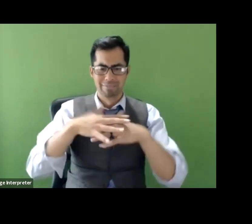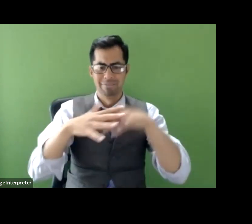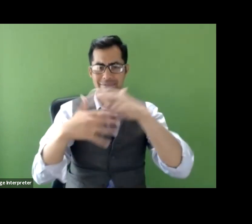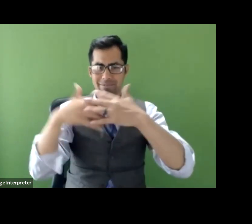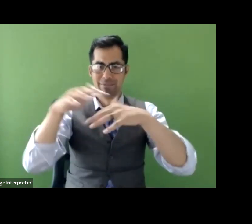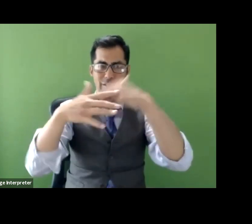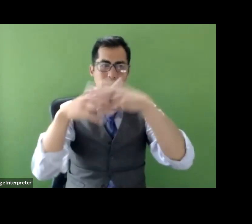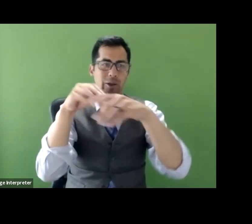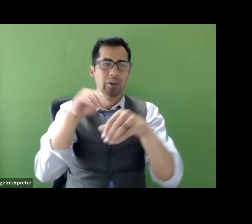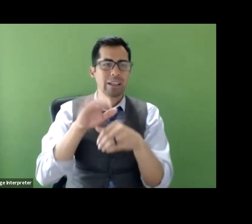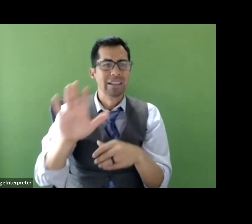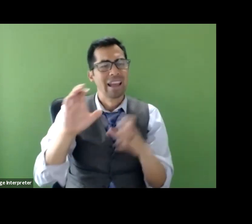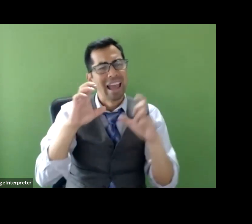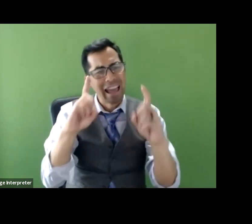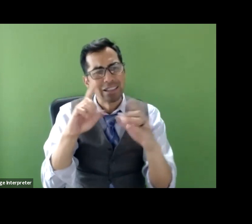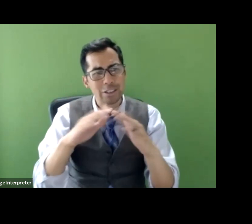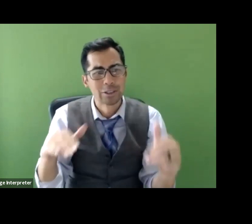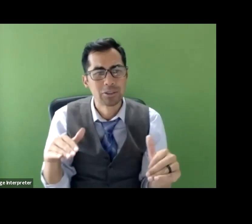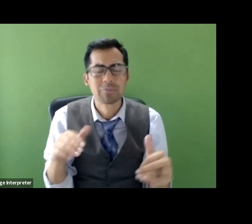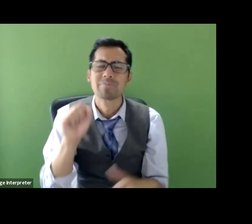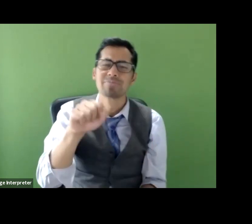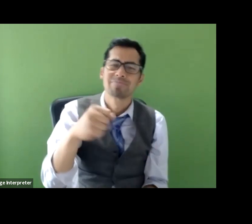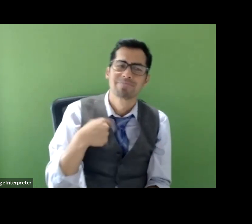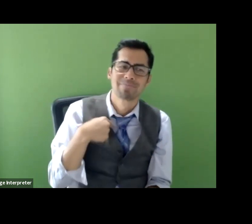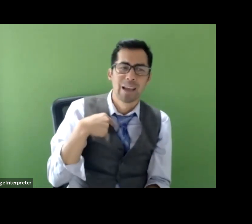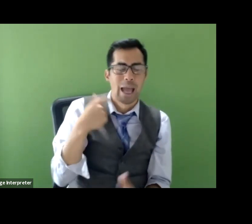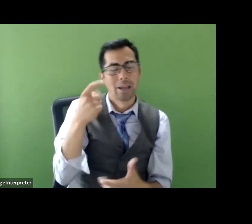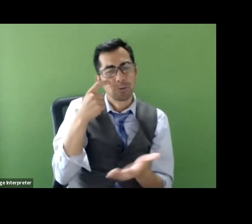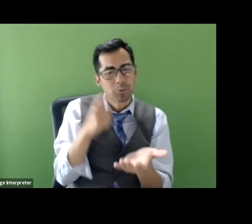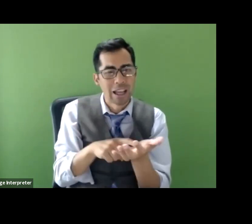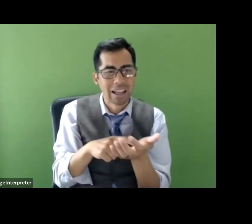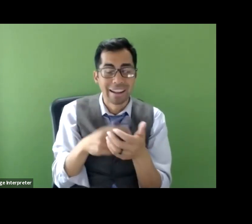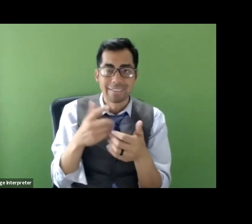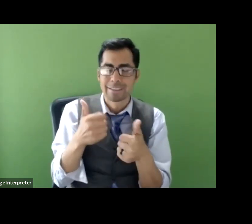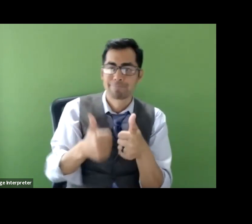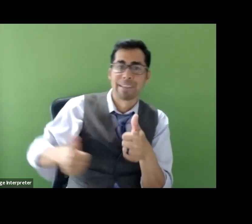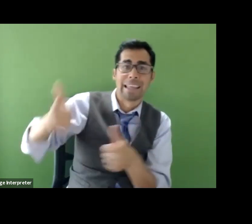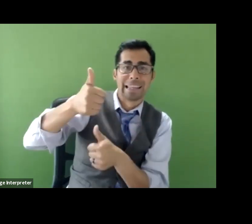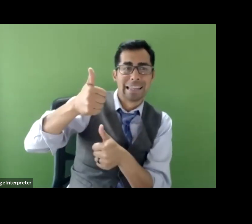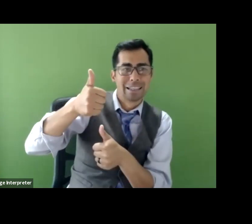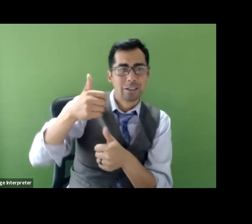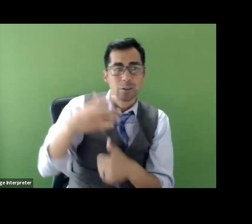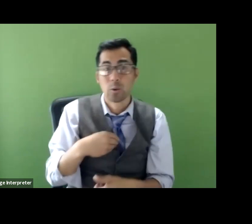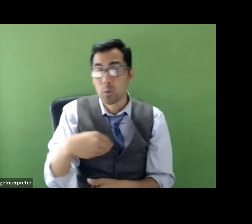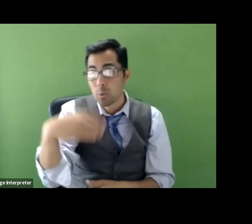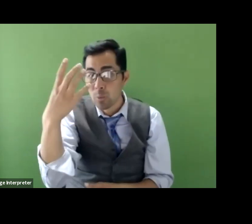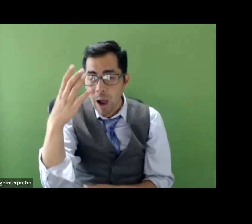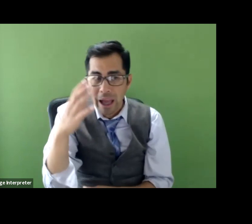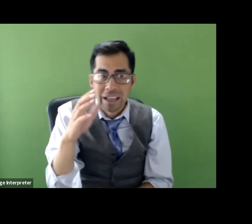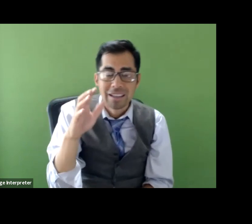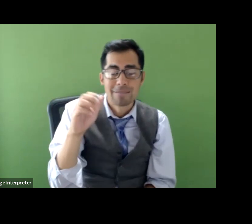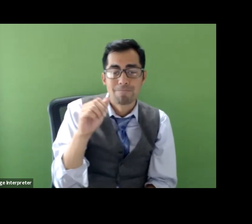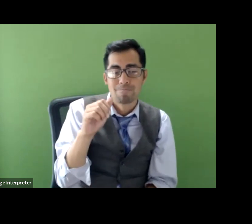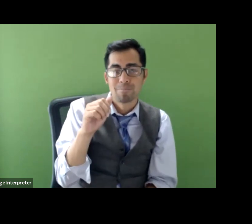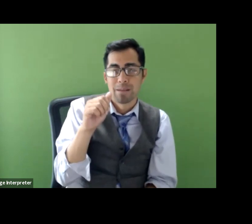education system. I now recognize the elitism, the affluent white male privilege behind those